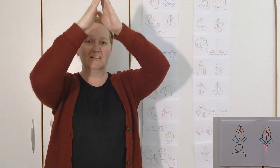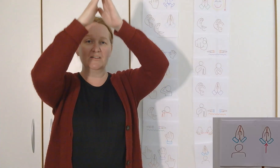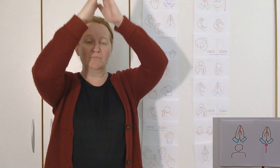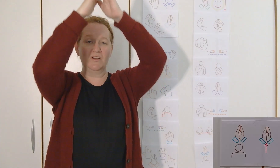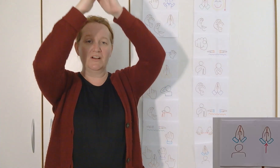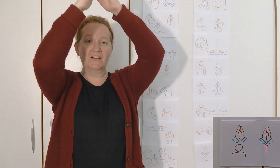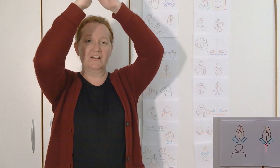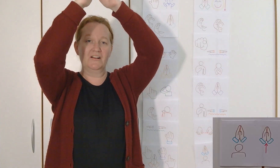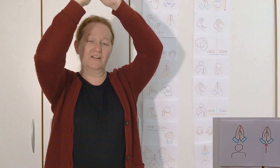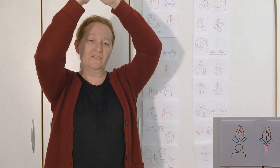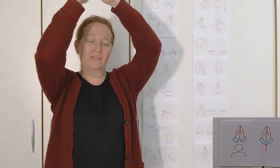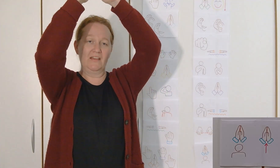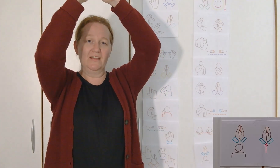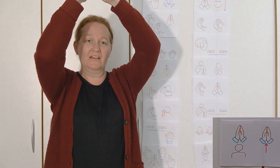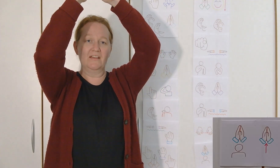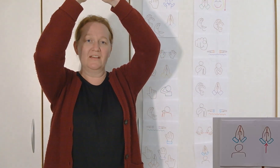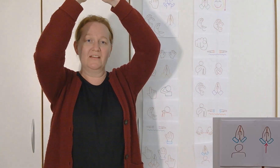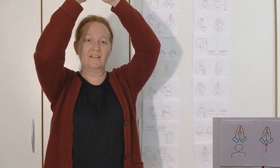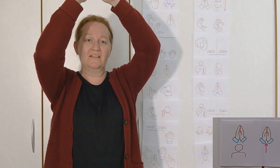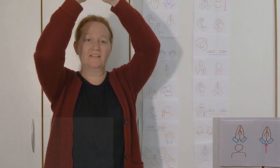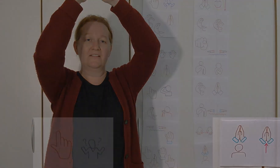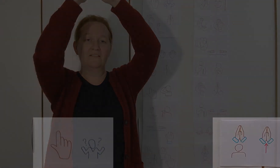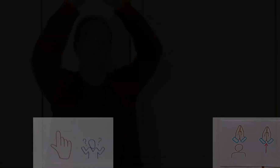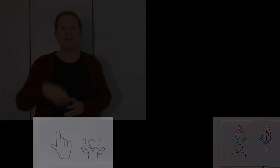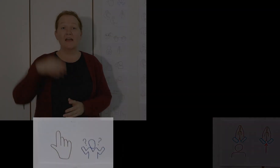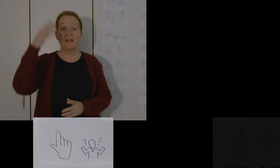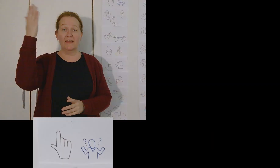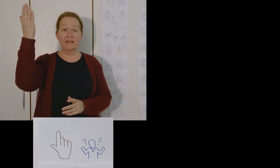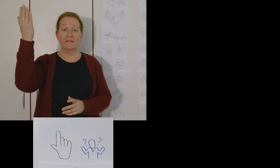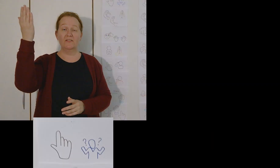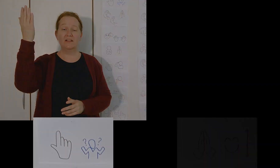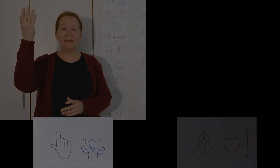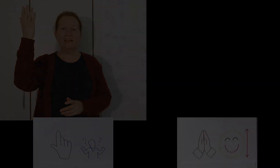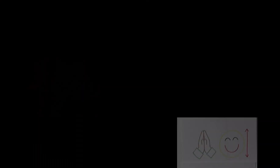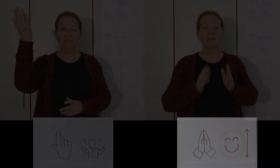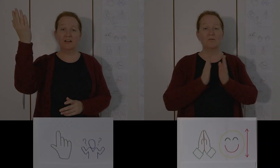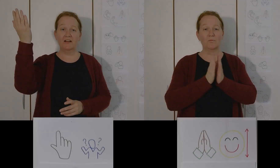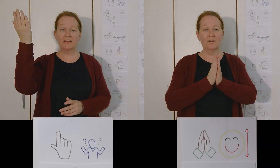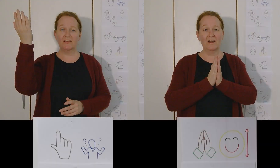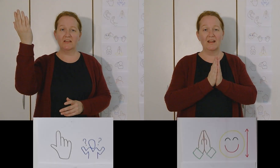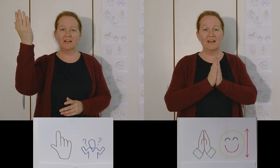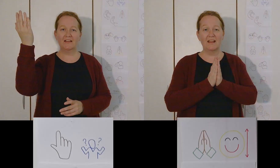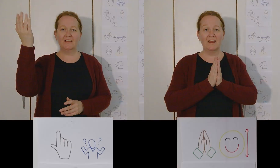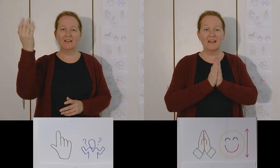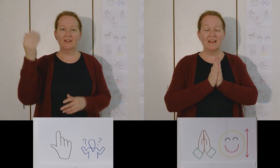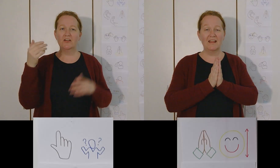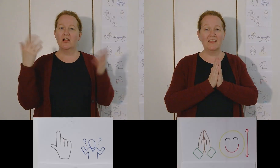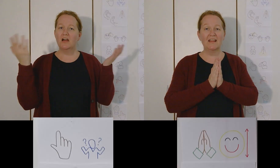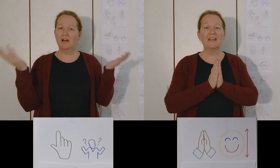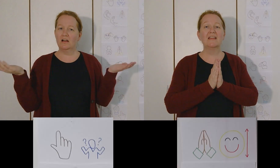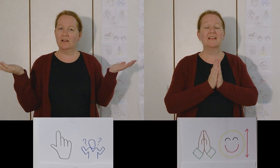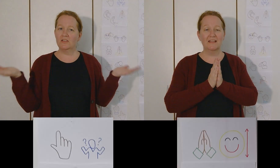kingdom of heaven. Heavenly Father, are